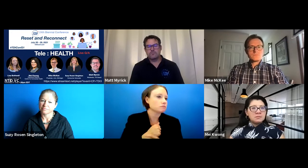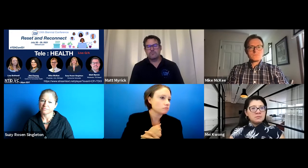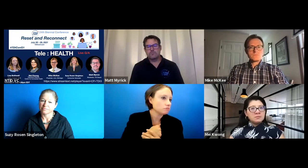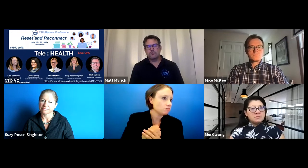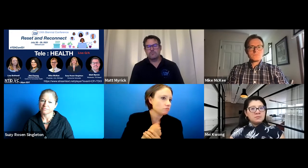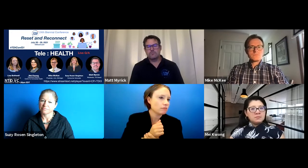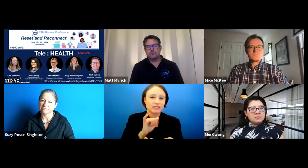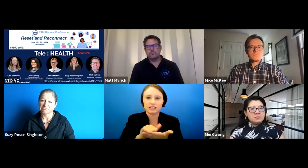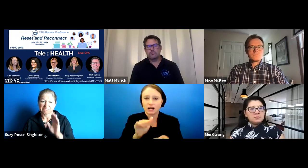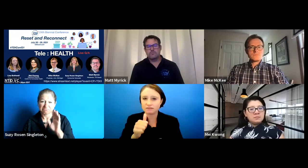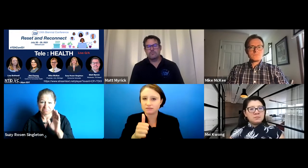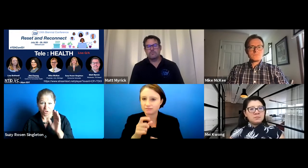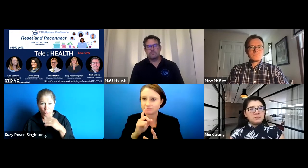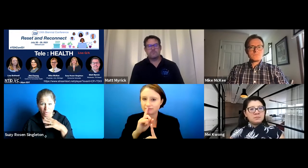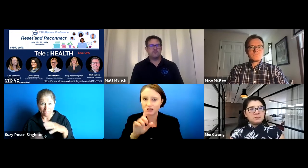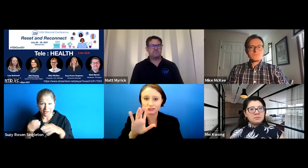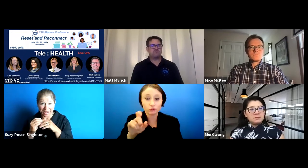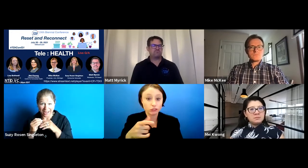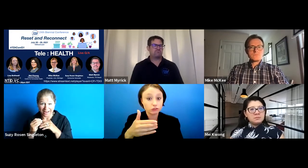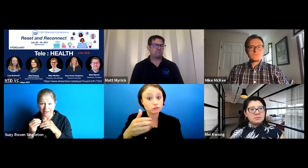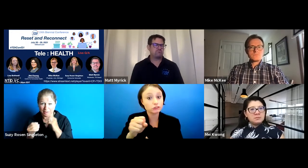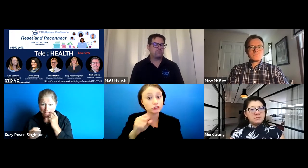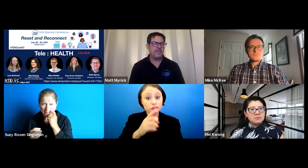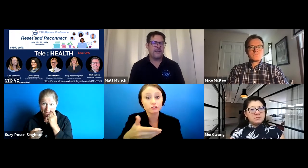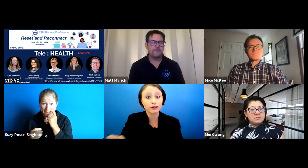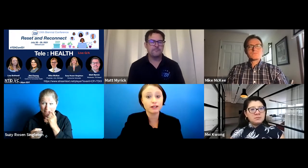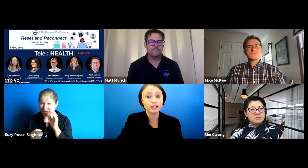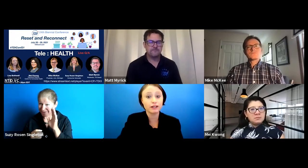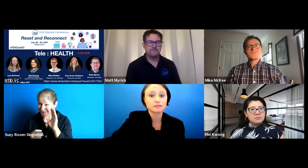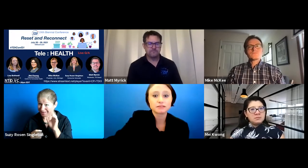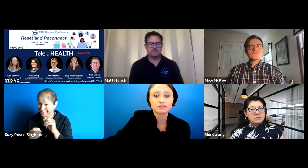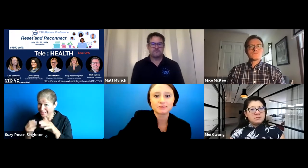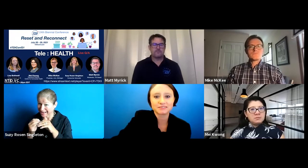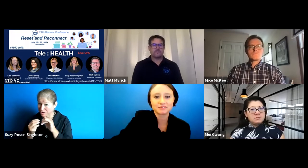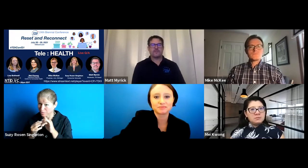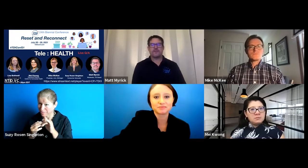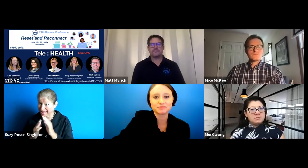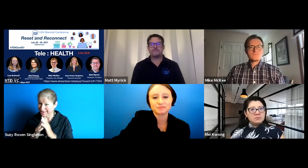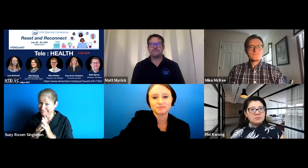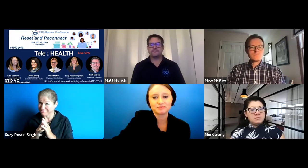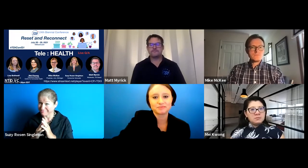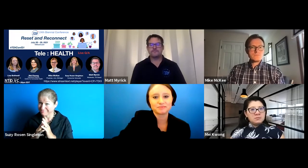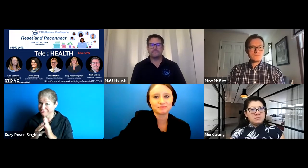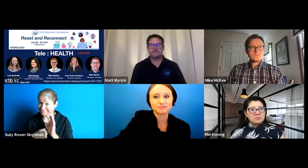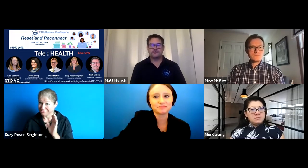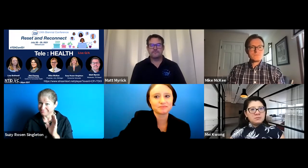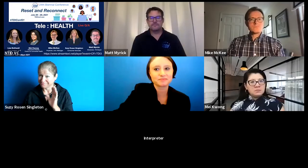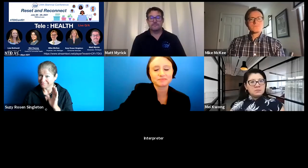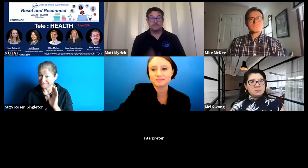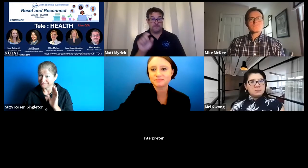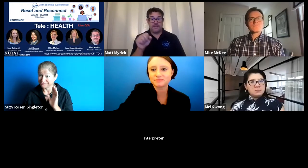other formats. And I think that's Do you want me to add? May I add to